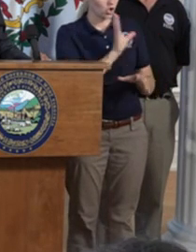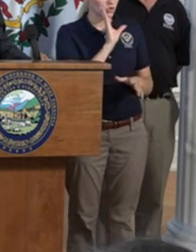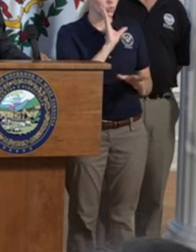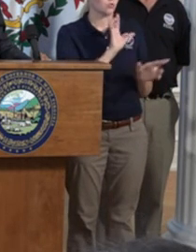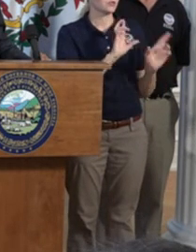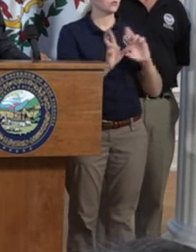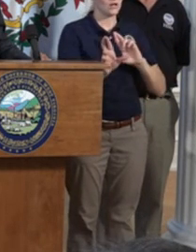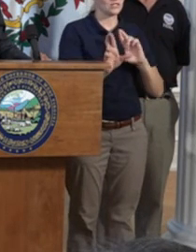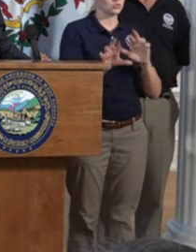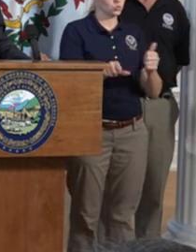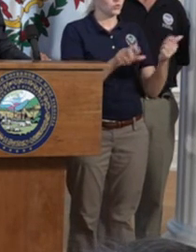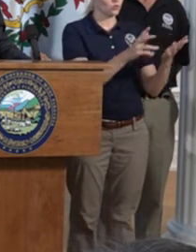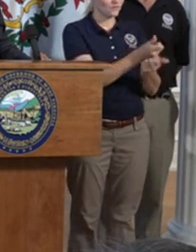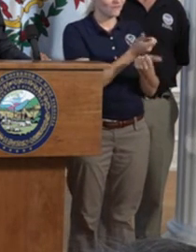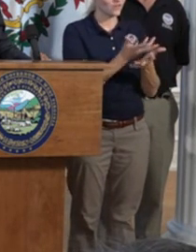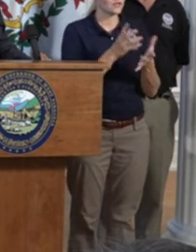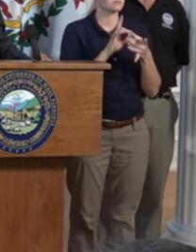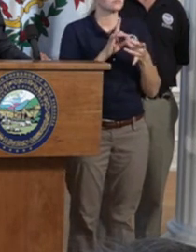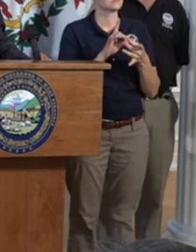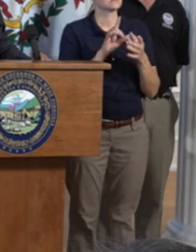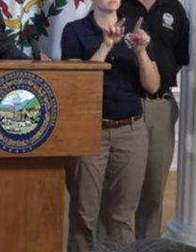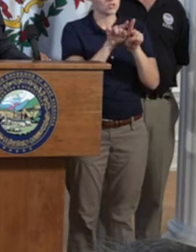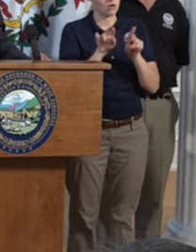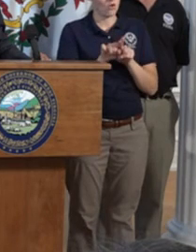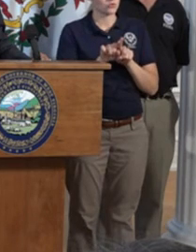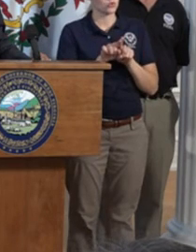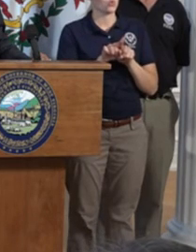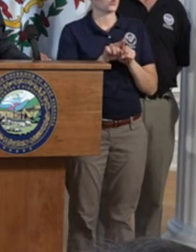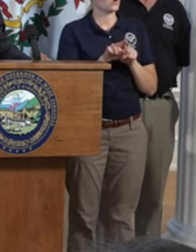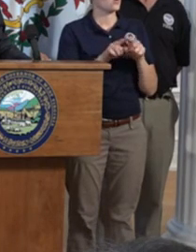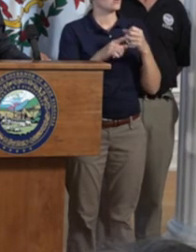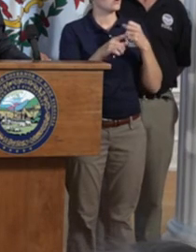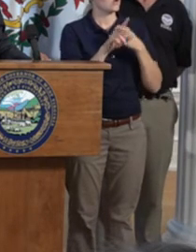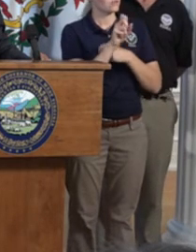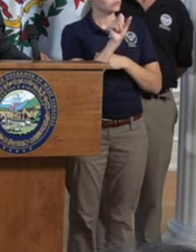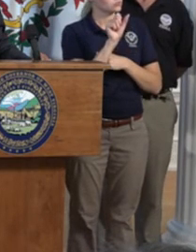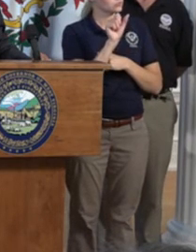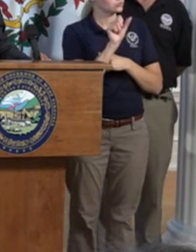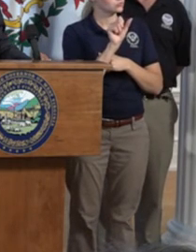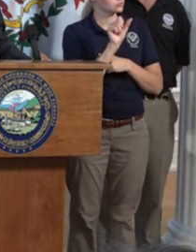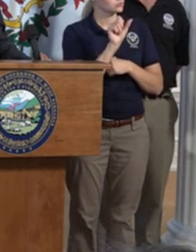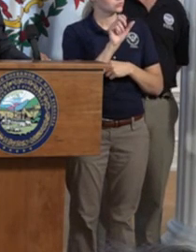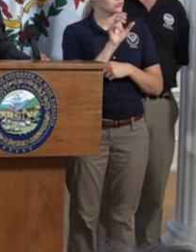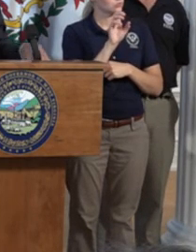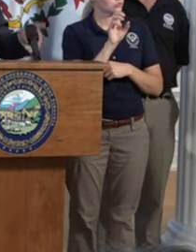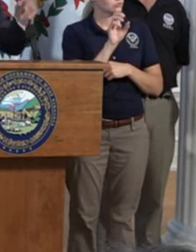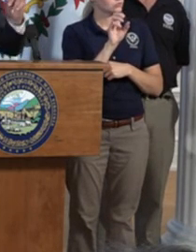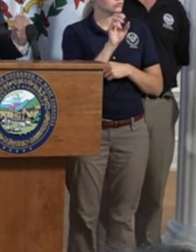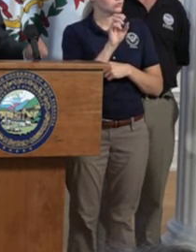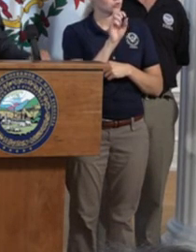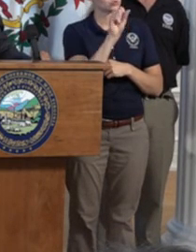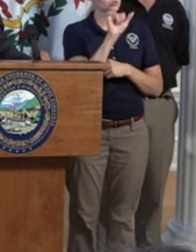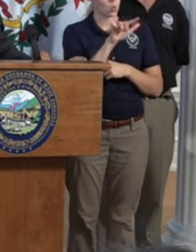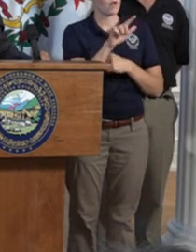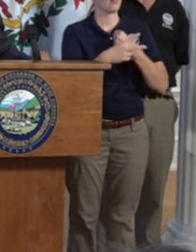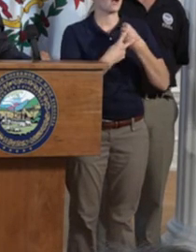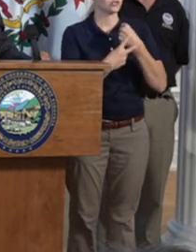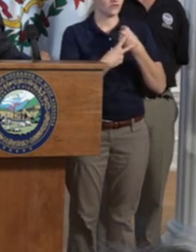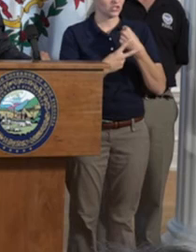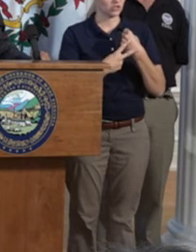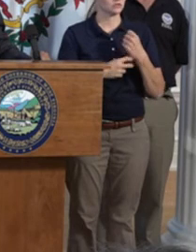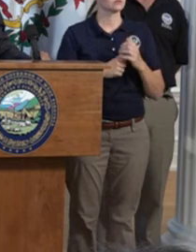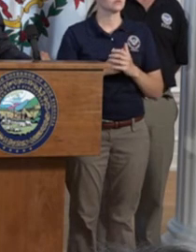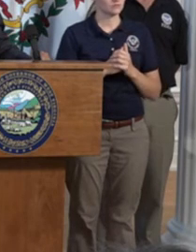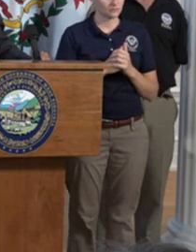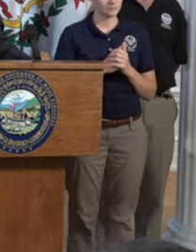possible, along with working with soil conservation and their crews. Let me just say one other thing back to the warning